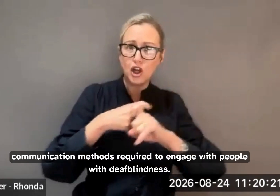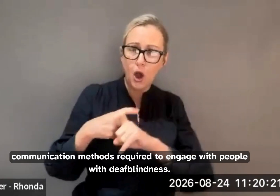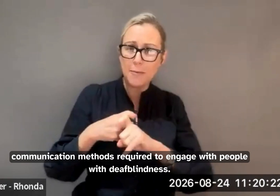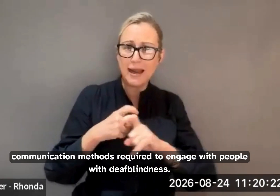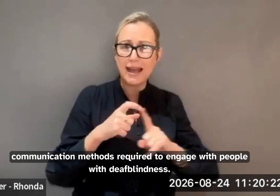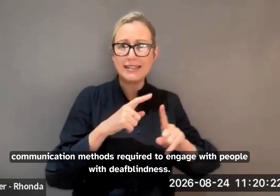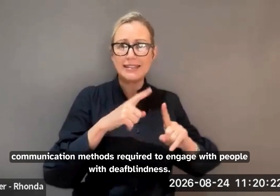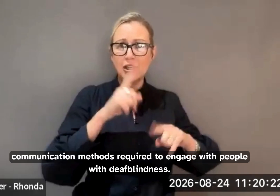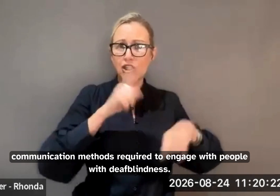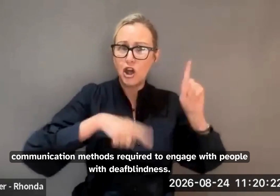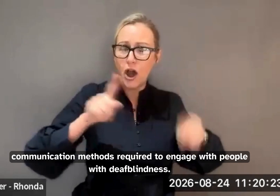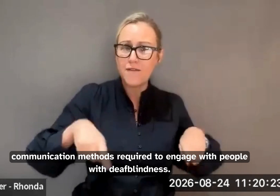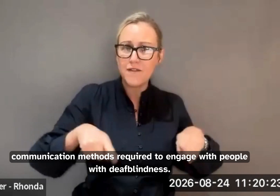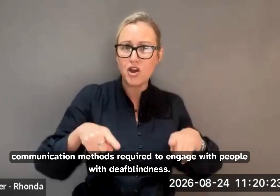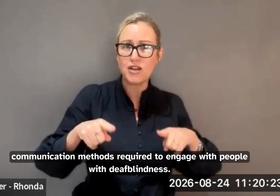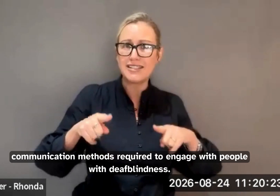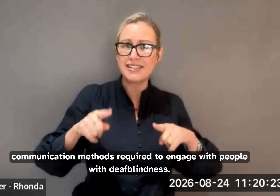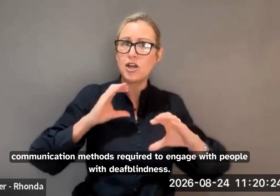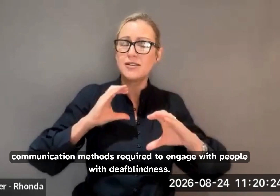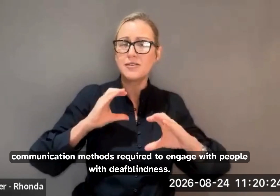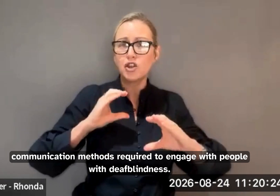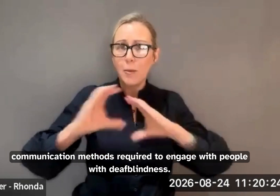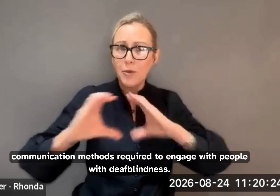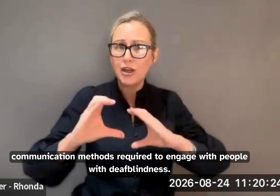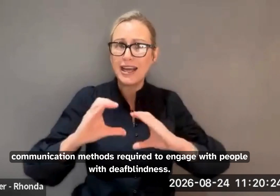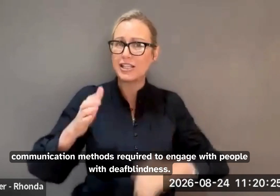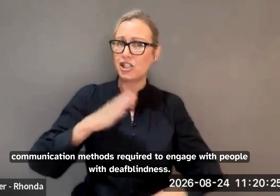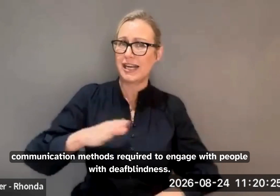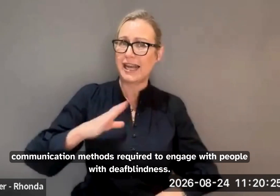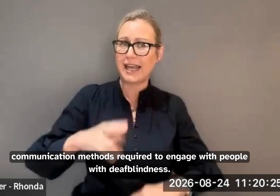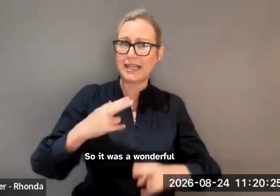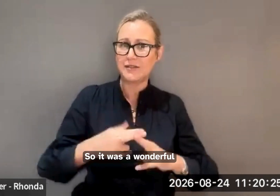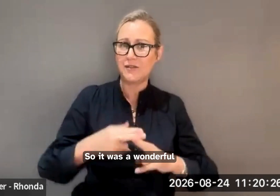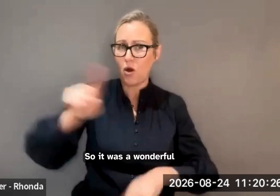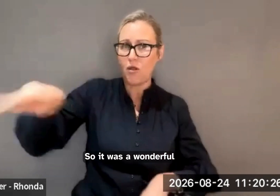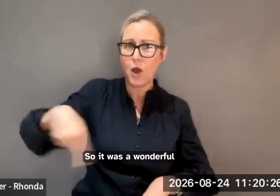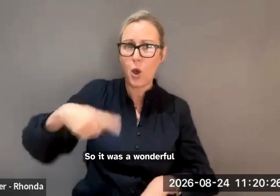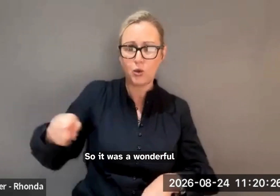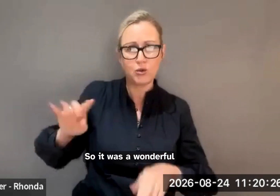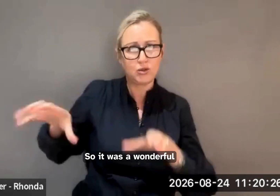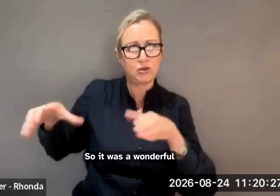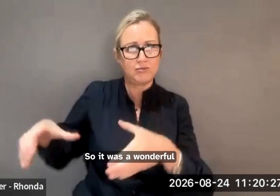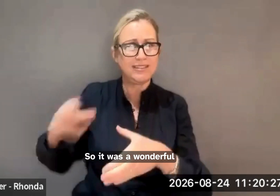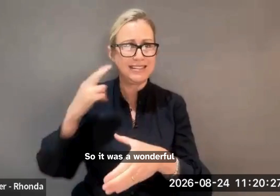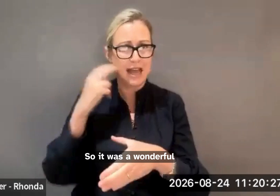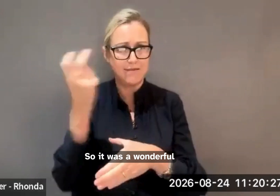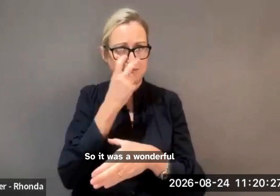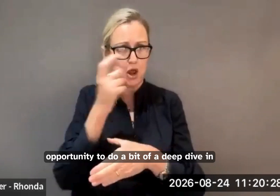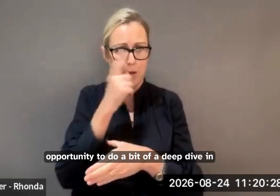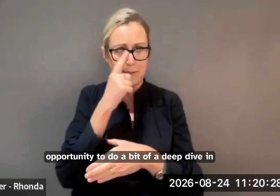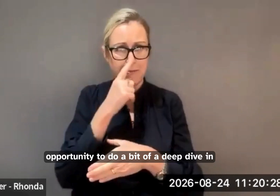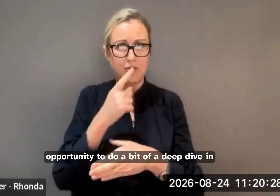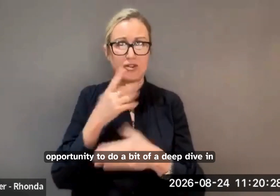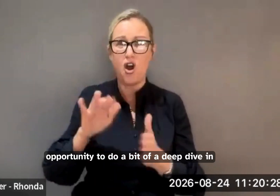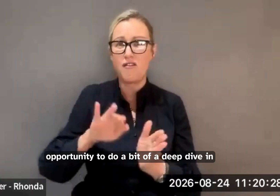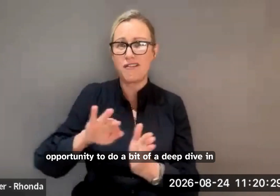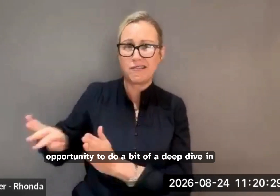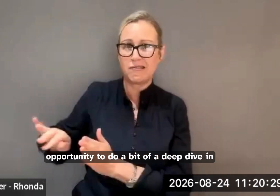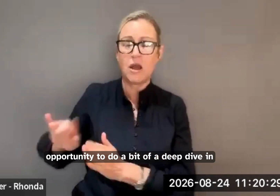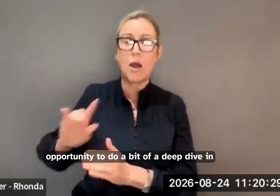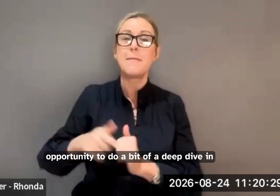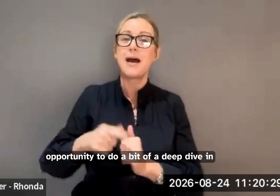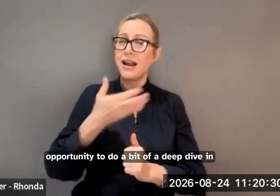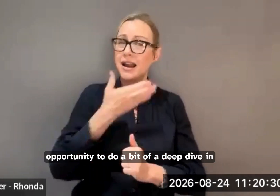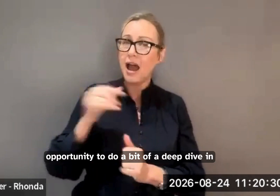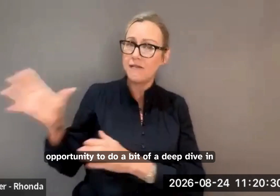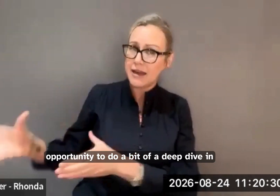communication methods required to engage with people with deaf blindness. So it was a wonderful opportunity to do a bit of